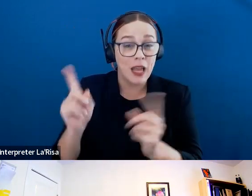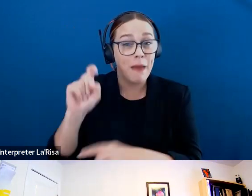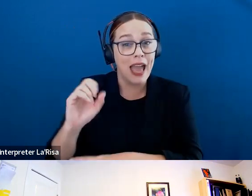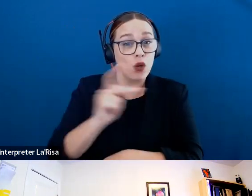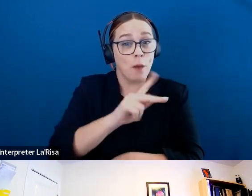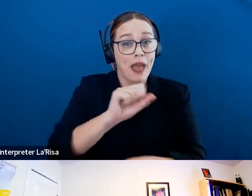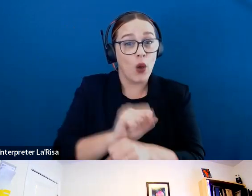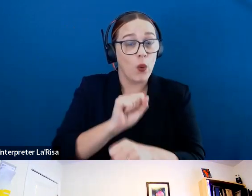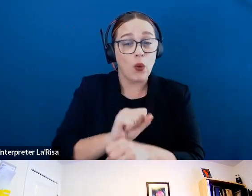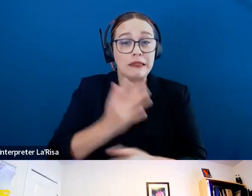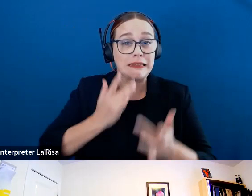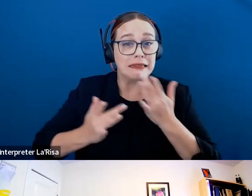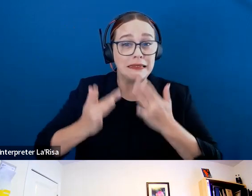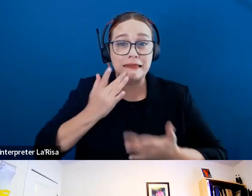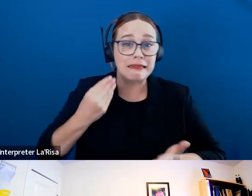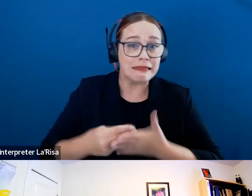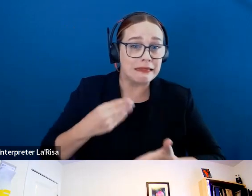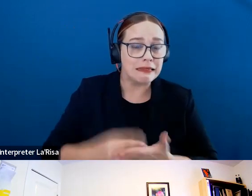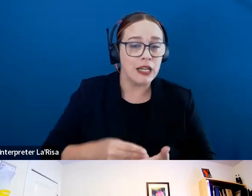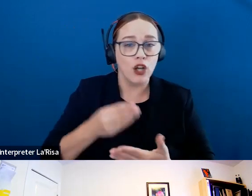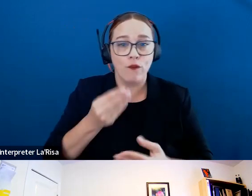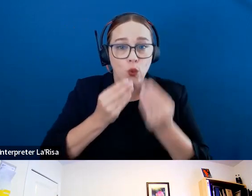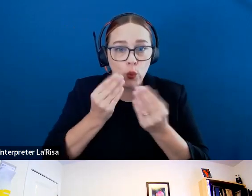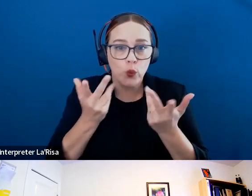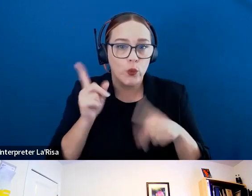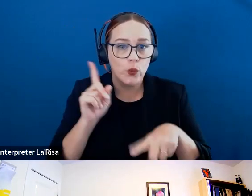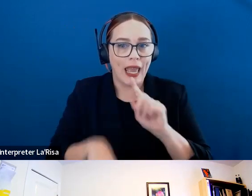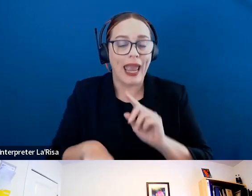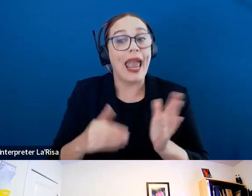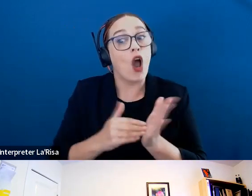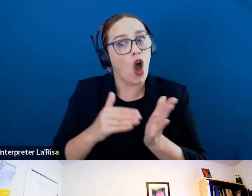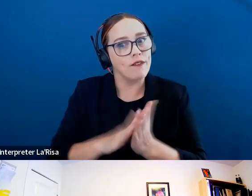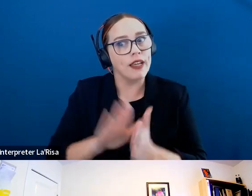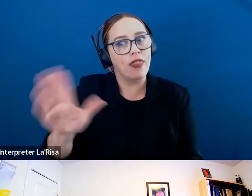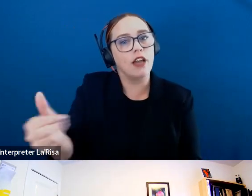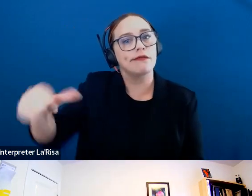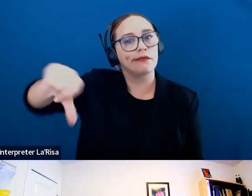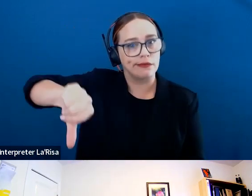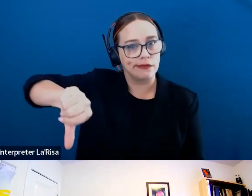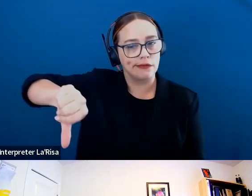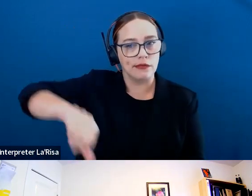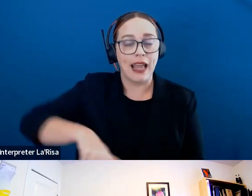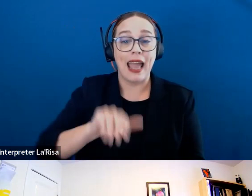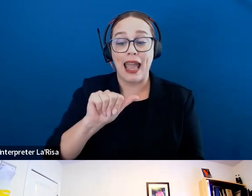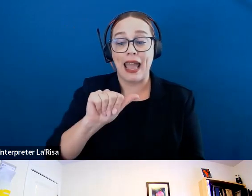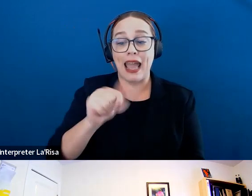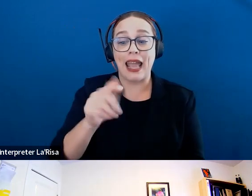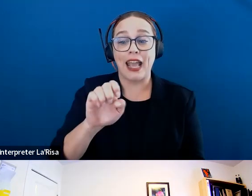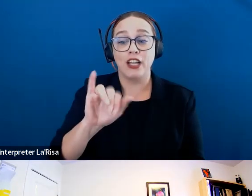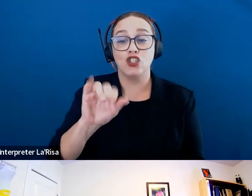a lot of times they're turned away. There's ageism is huge in our country. So,